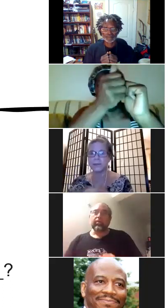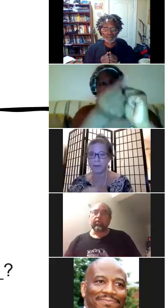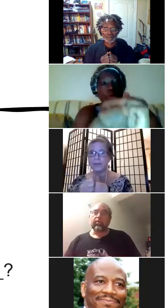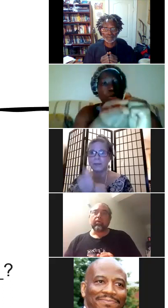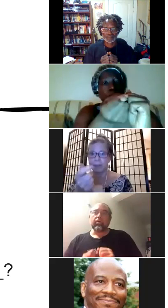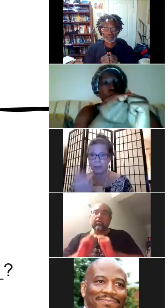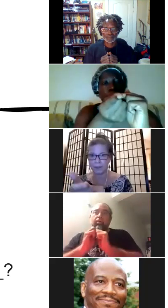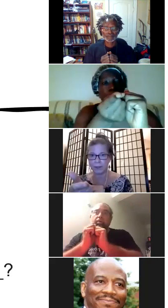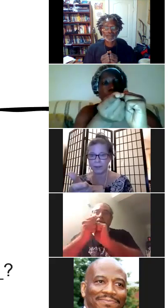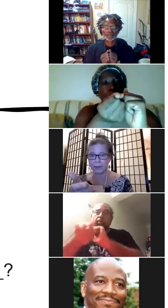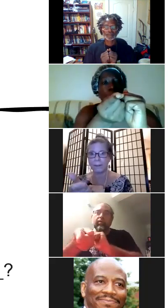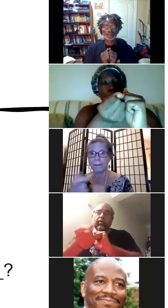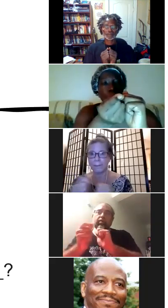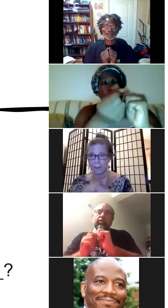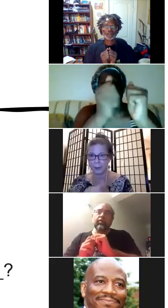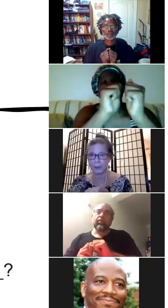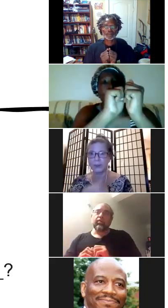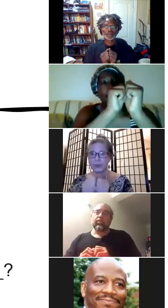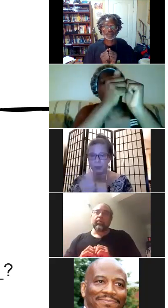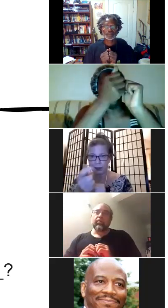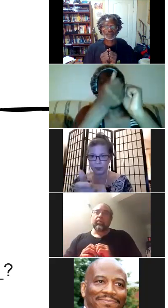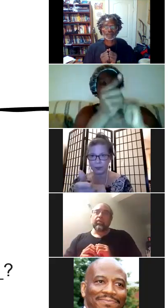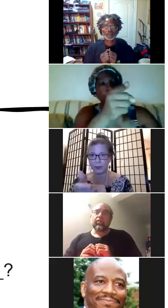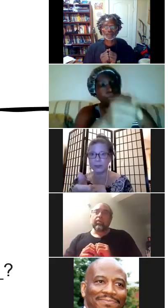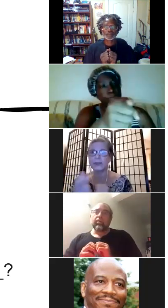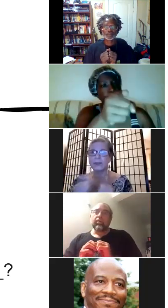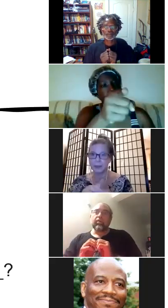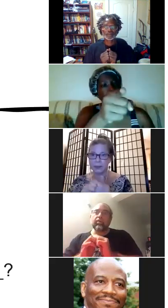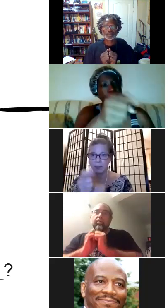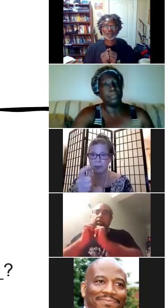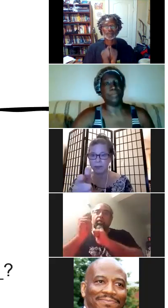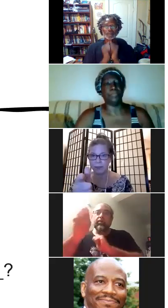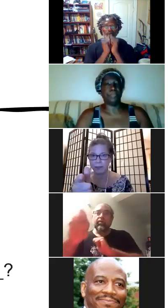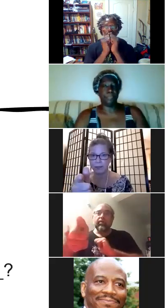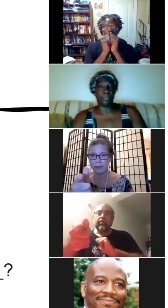How are you? Or how are you?